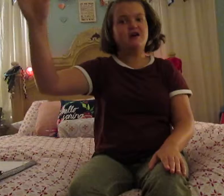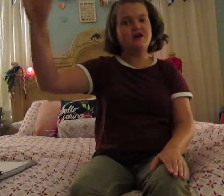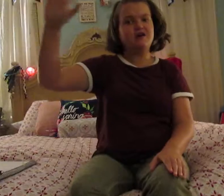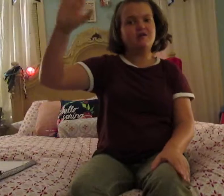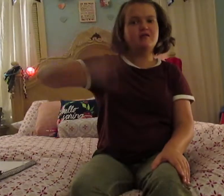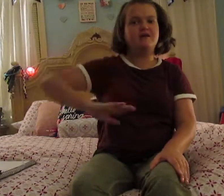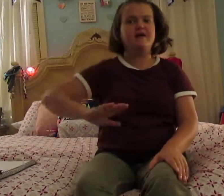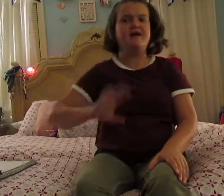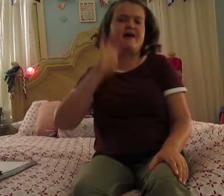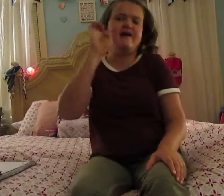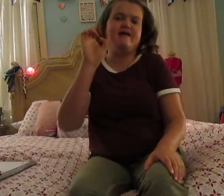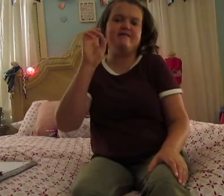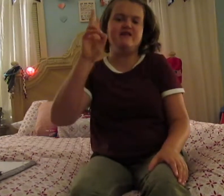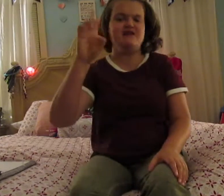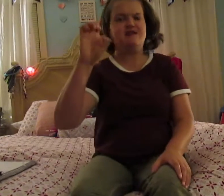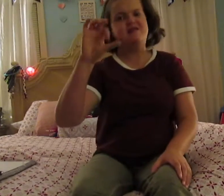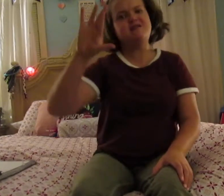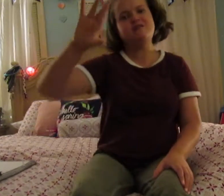Hello everyone.